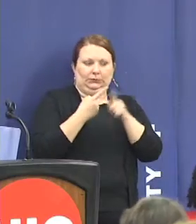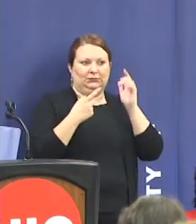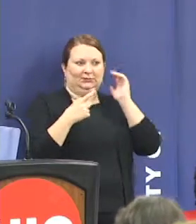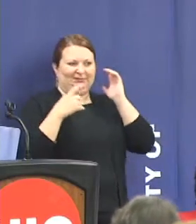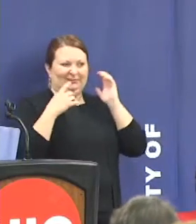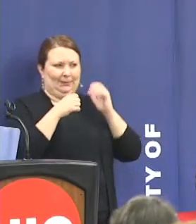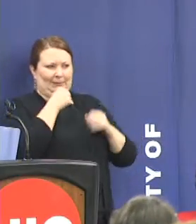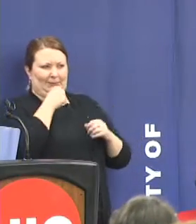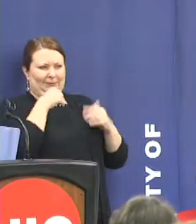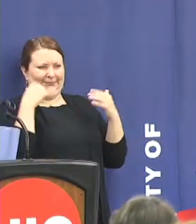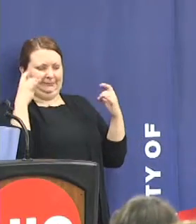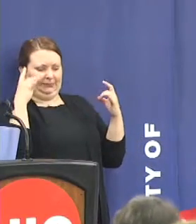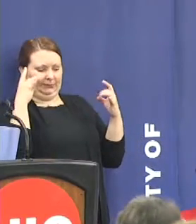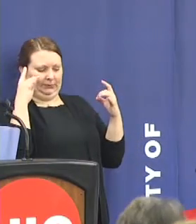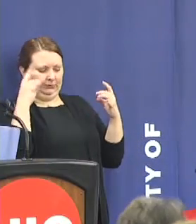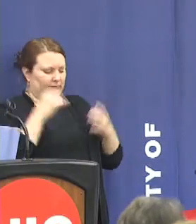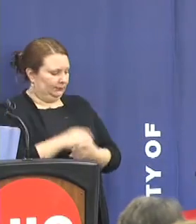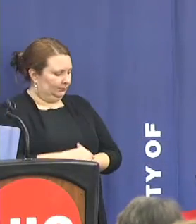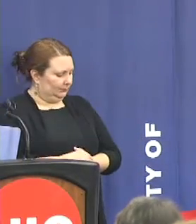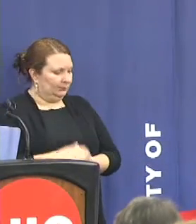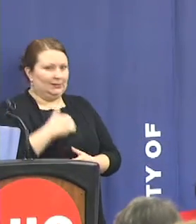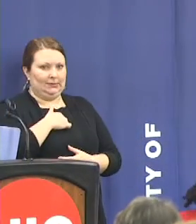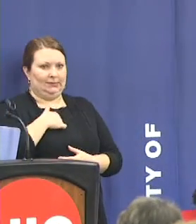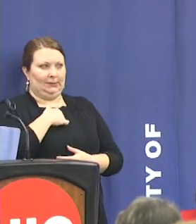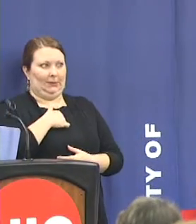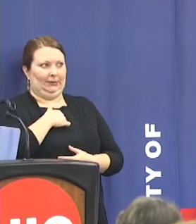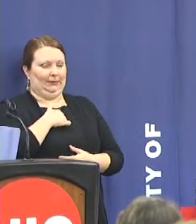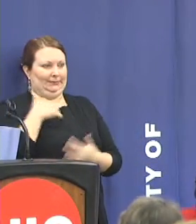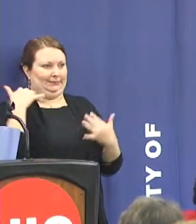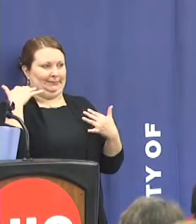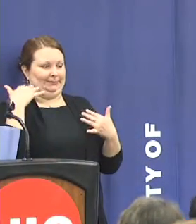campus. I am sorry.